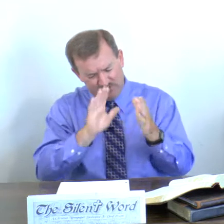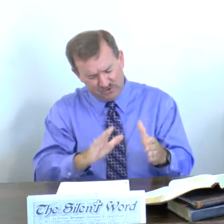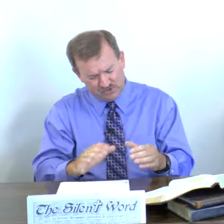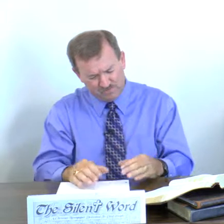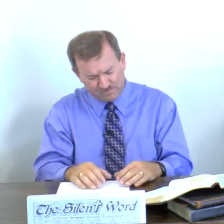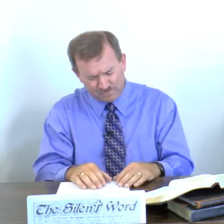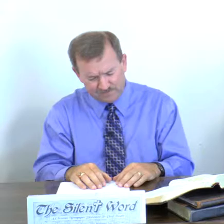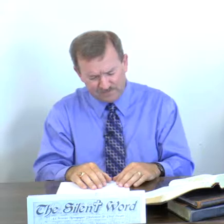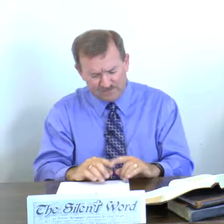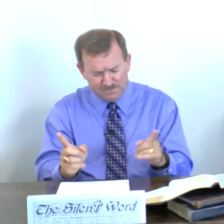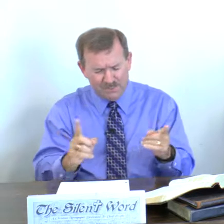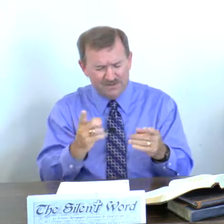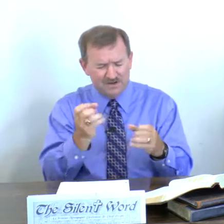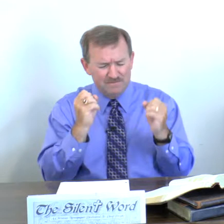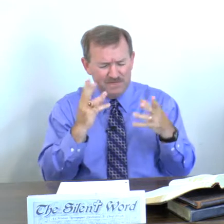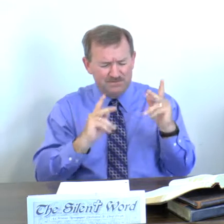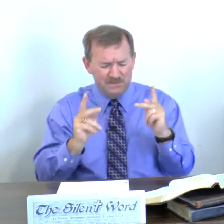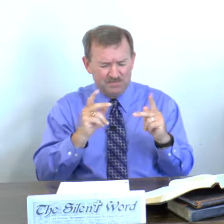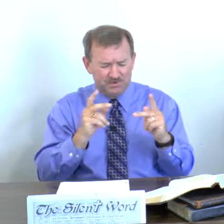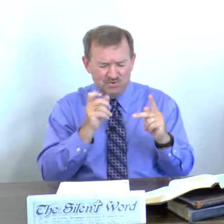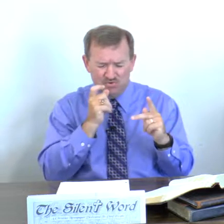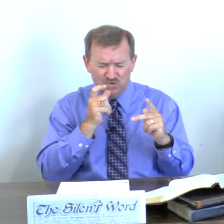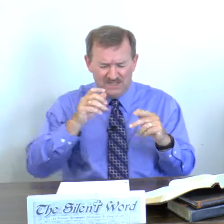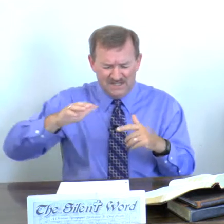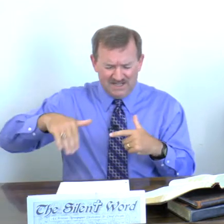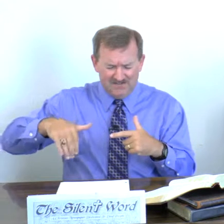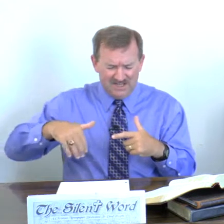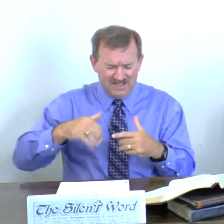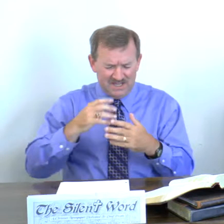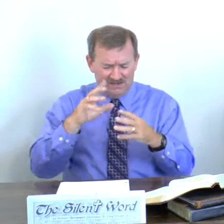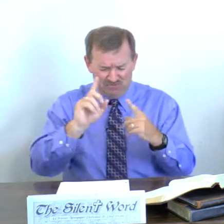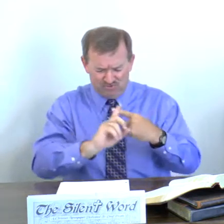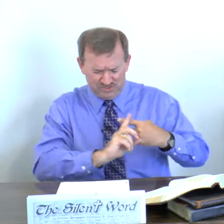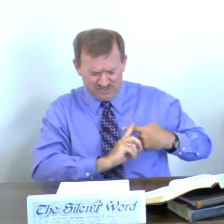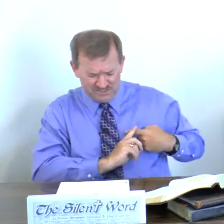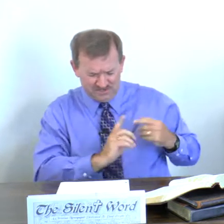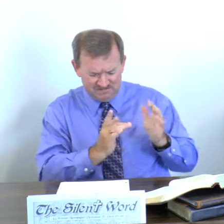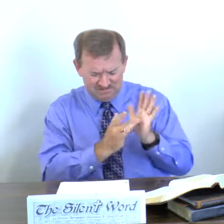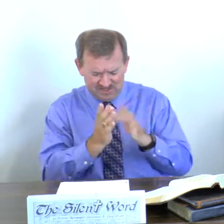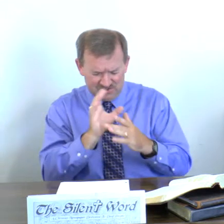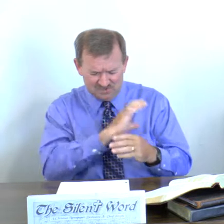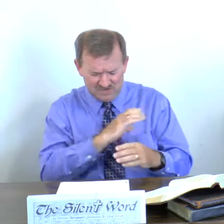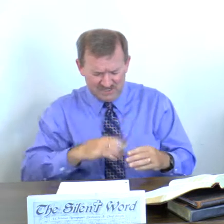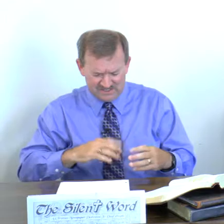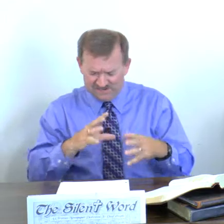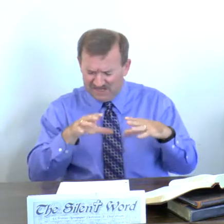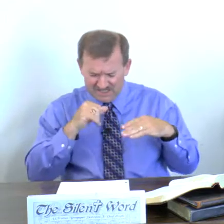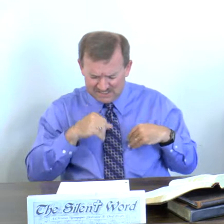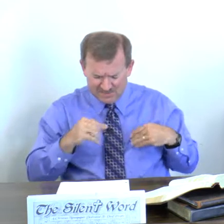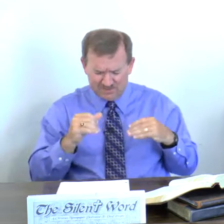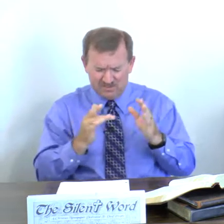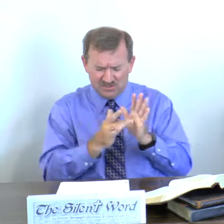believers. But there are many people who have not yet trusted Jesus Christ, have not accepted